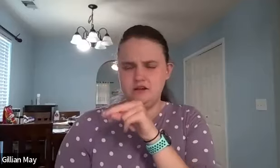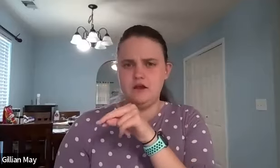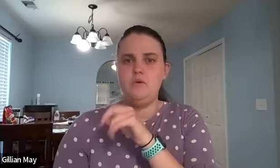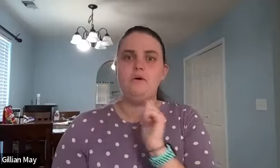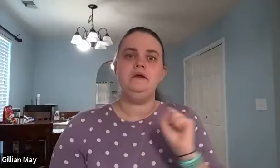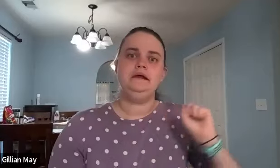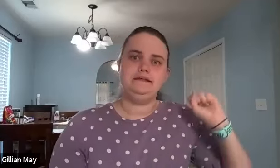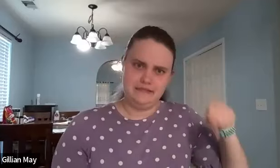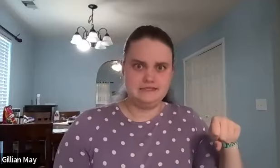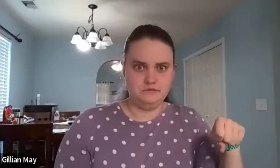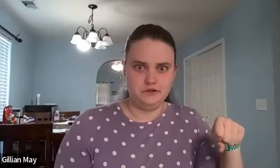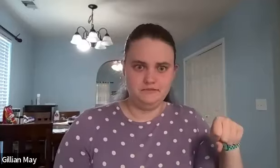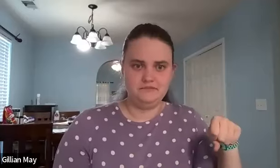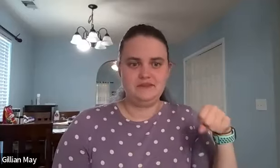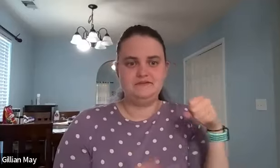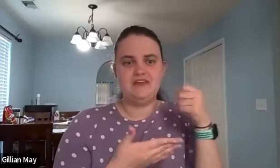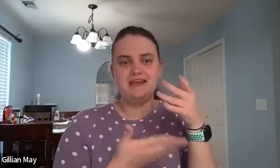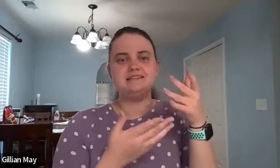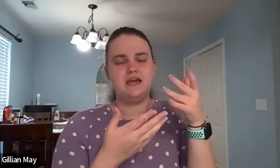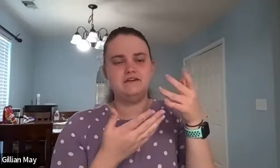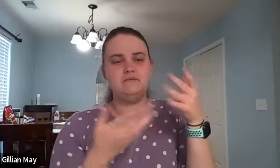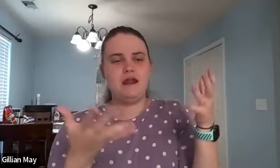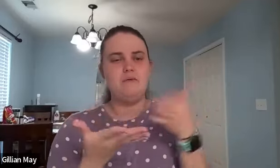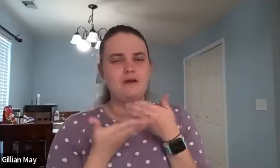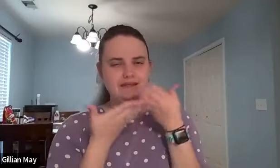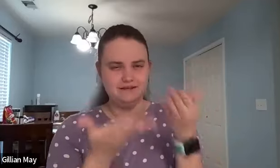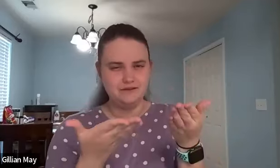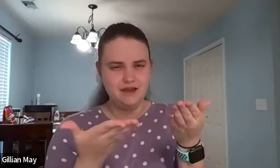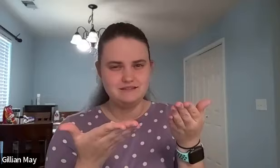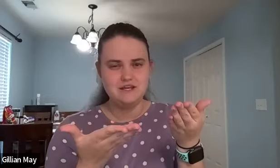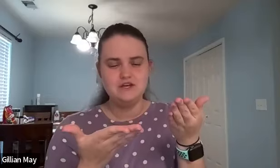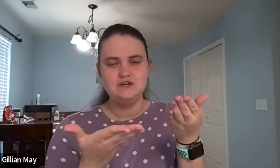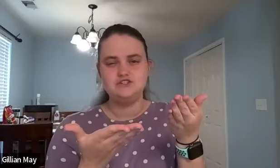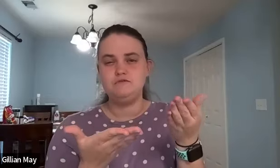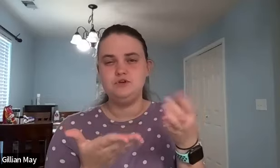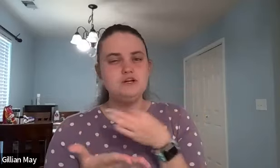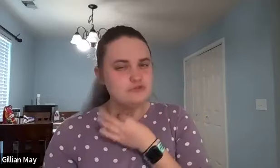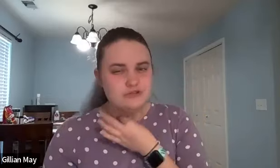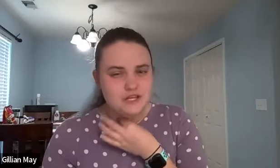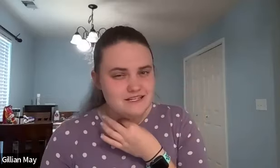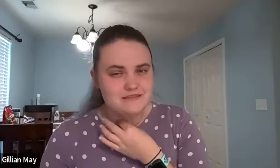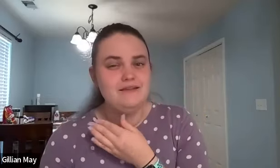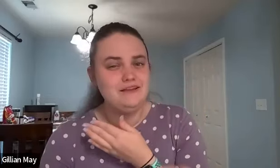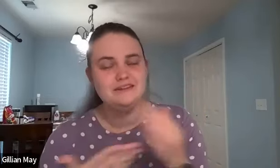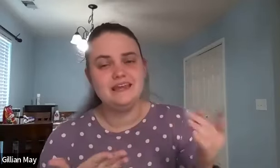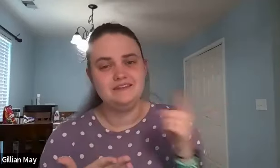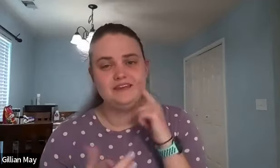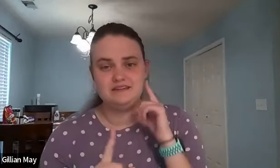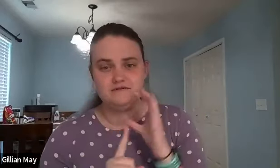no, or yes, it will. That is kind of what I want to give you guys. So if you are truly curious about literally anything in deaf